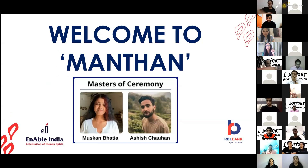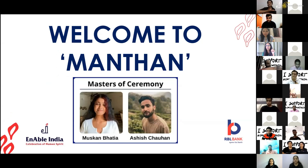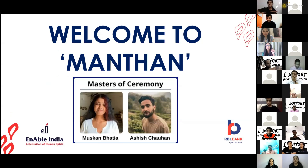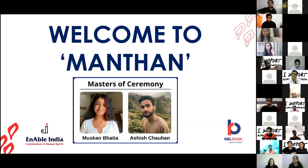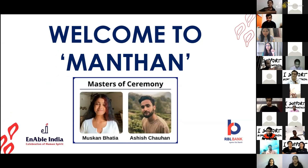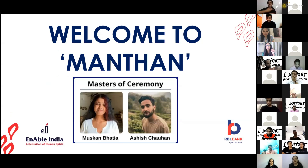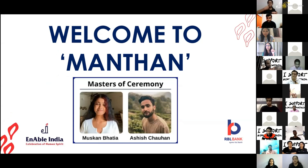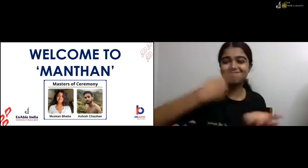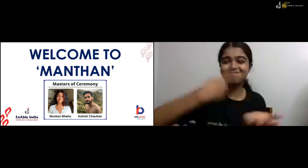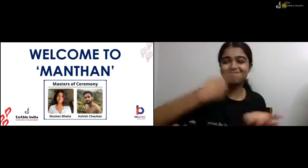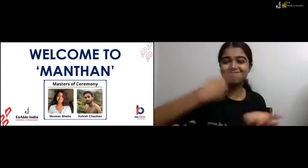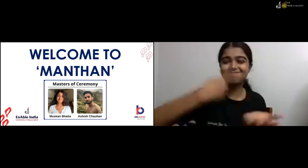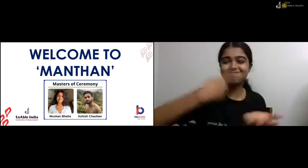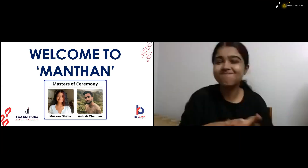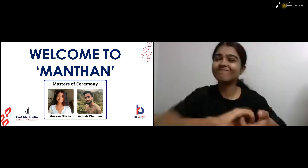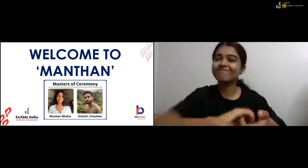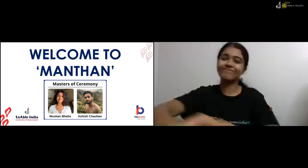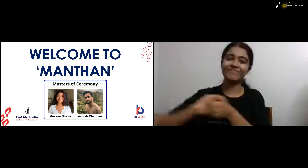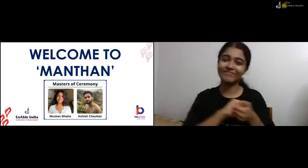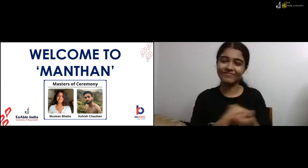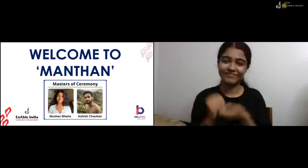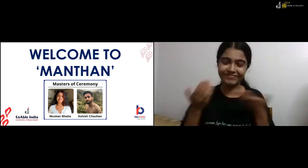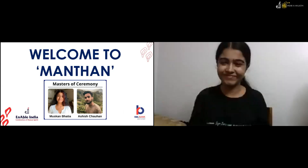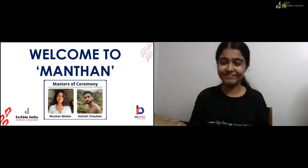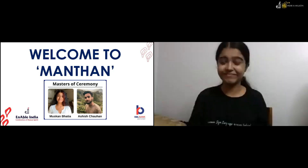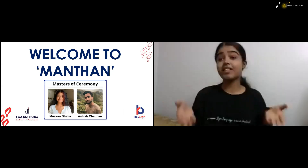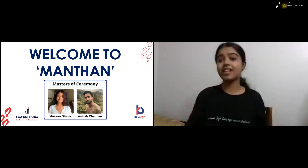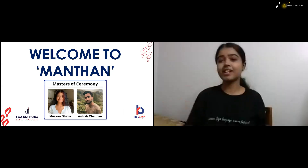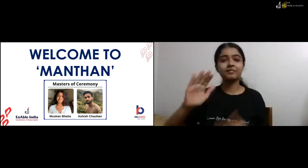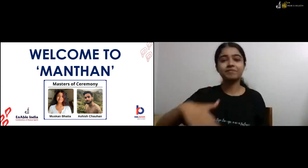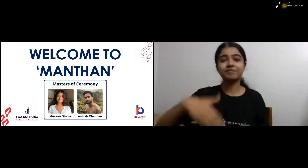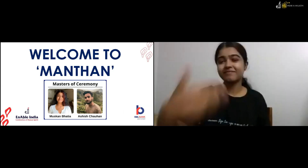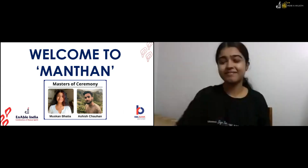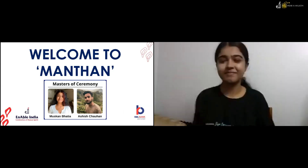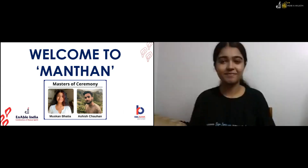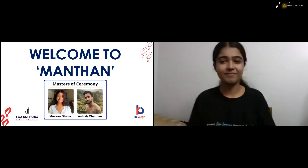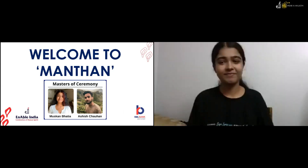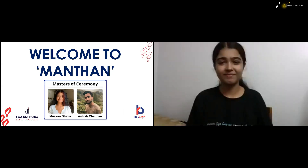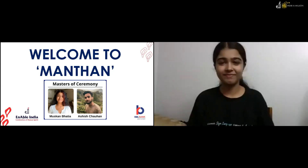ideas today, and we will be discussing here in our Manthan.